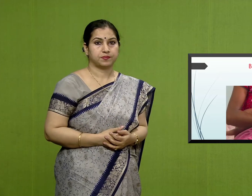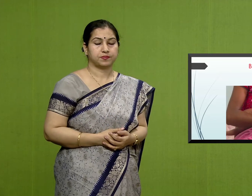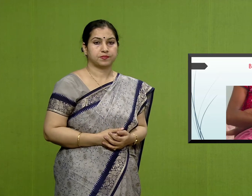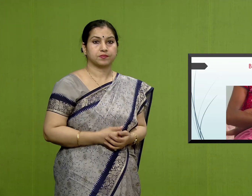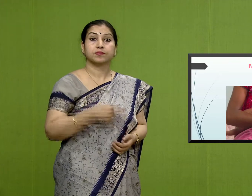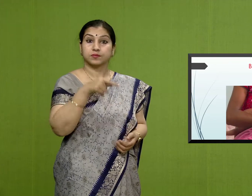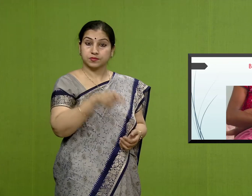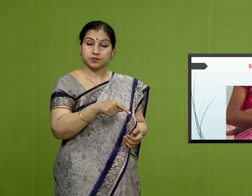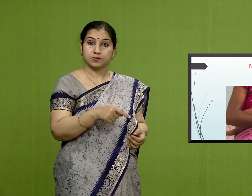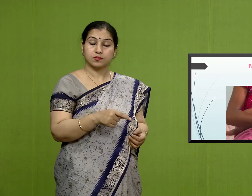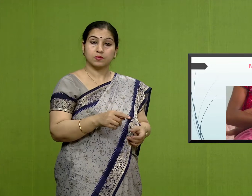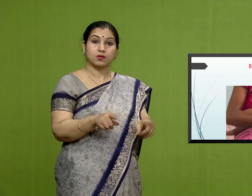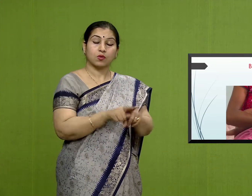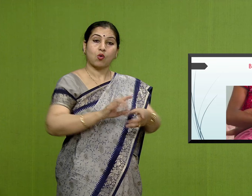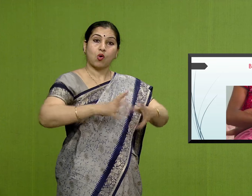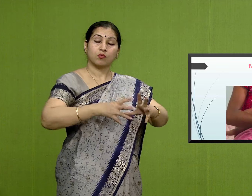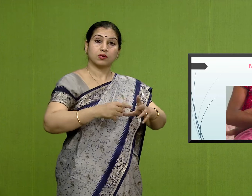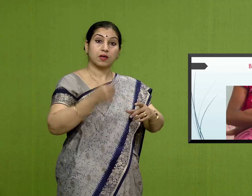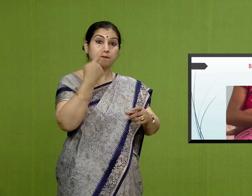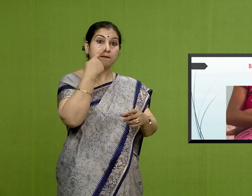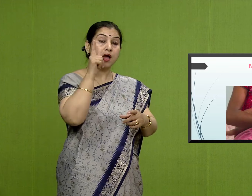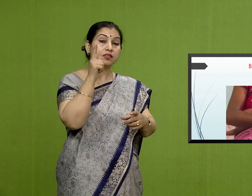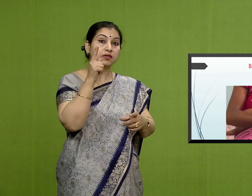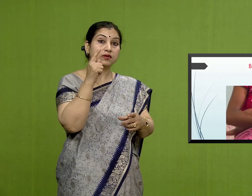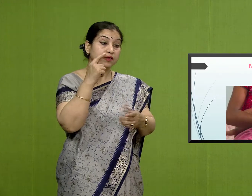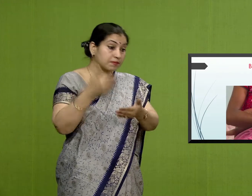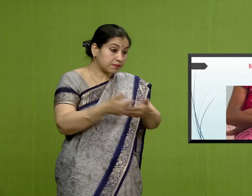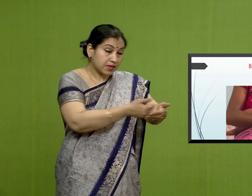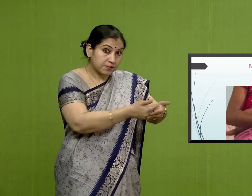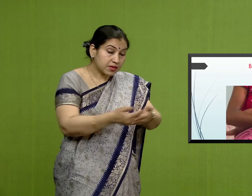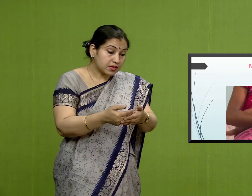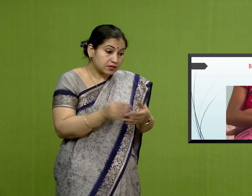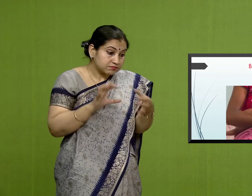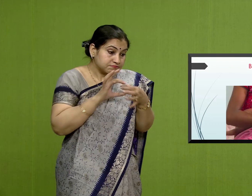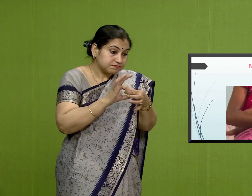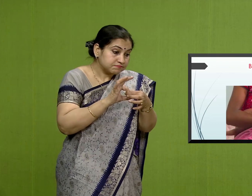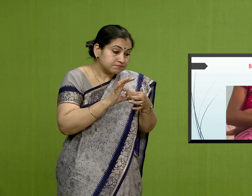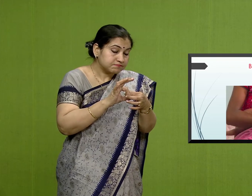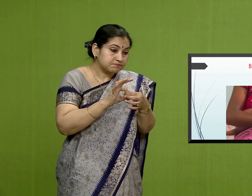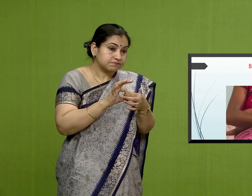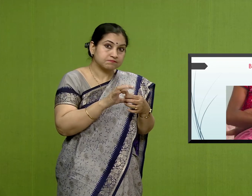It strengthens mother-child emotional bonding.